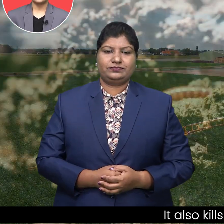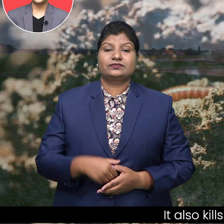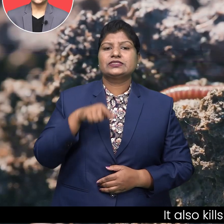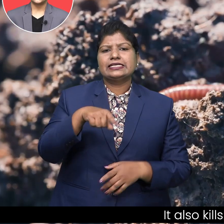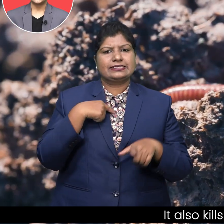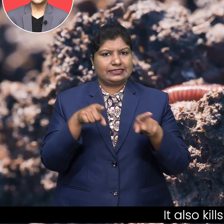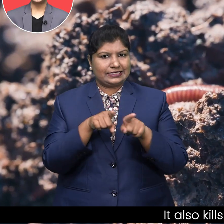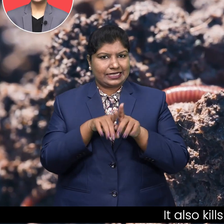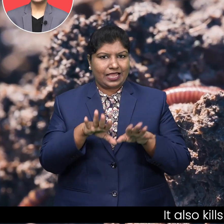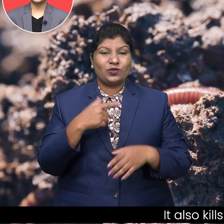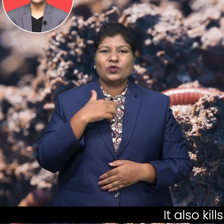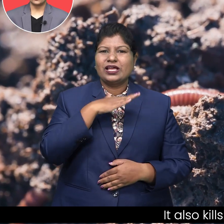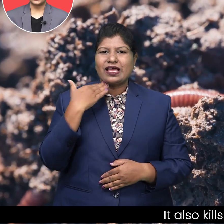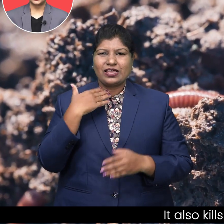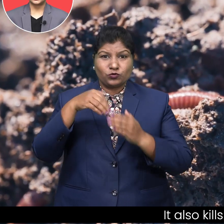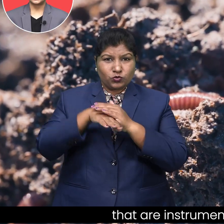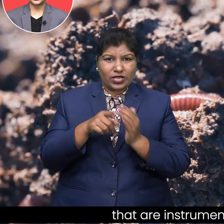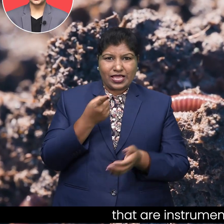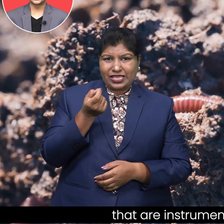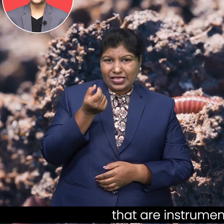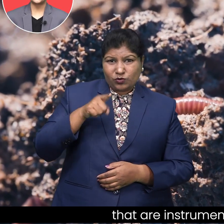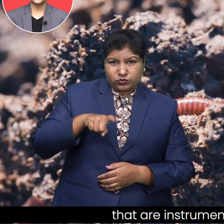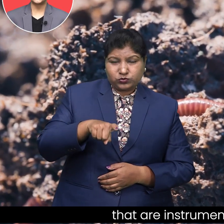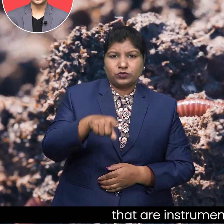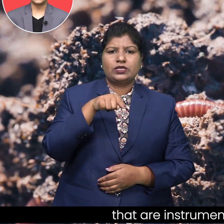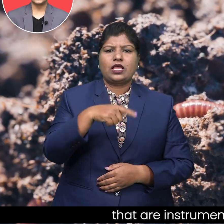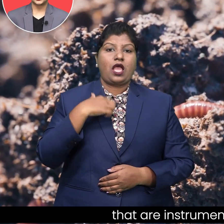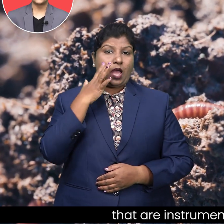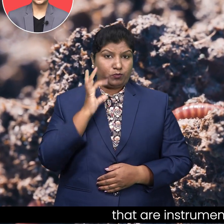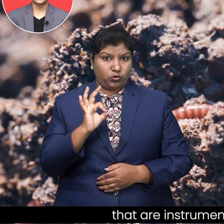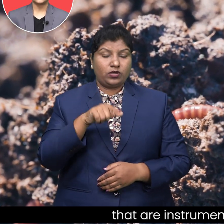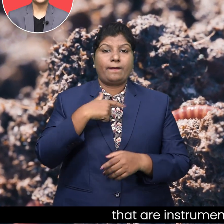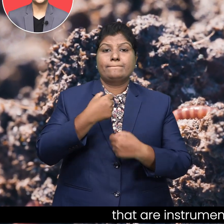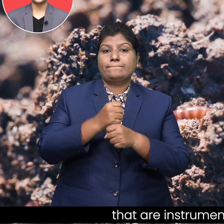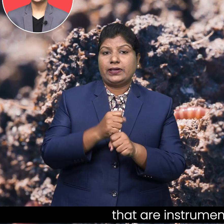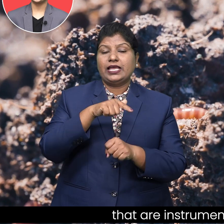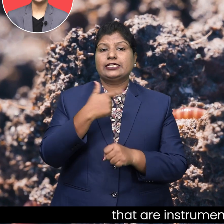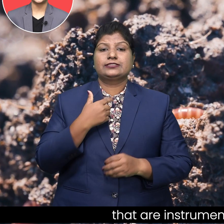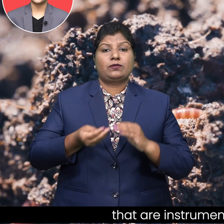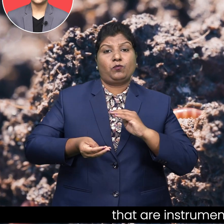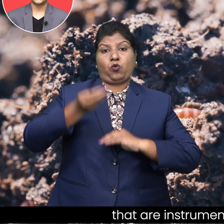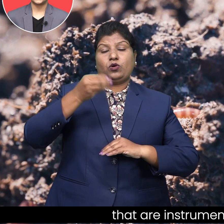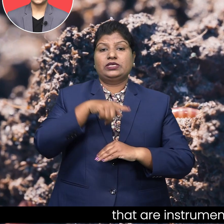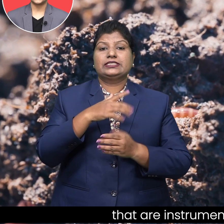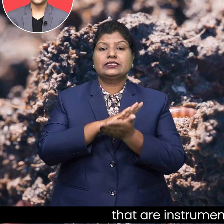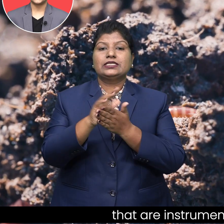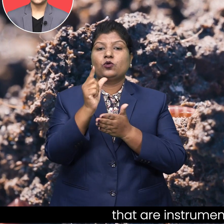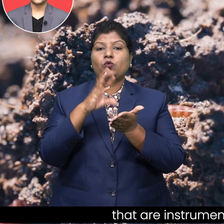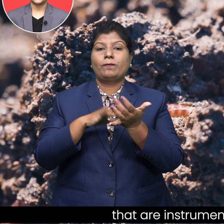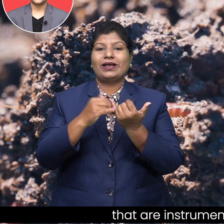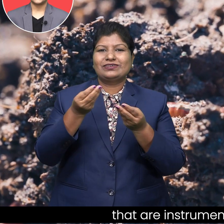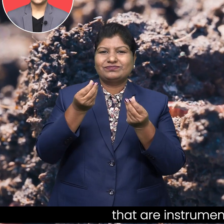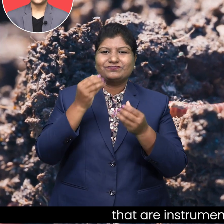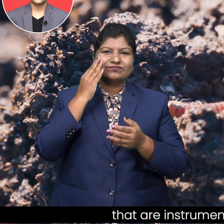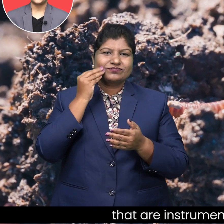It also kills the earthworms that are instrumental in making rich humus.